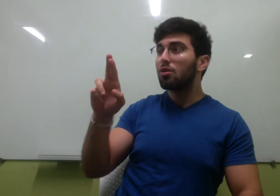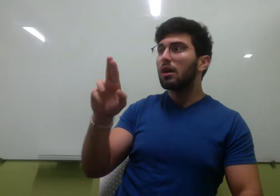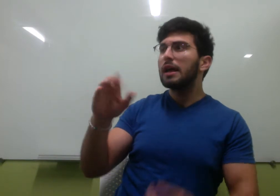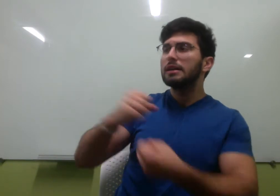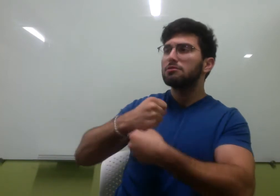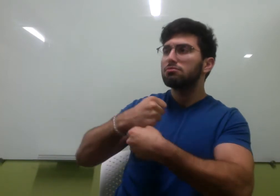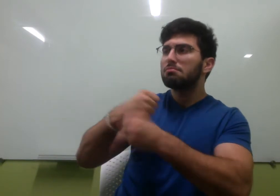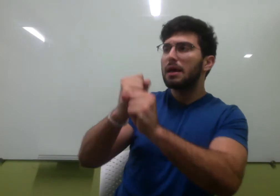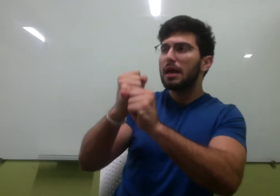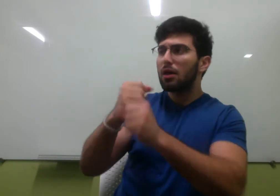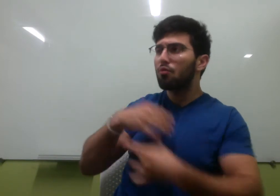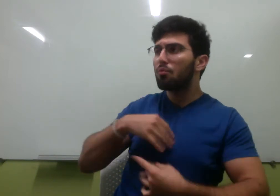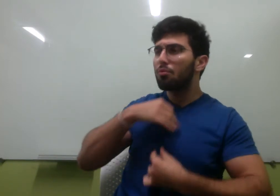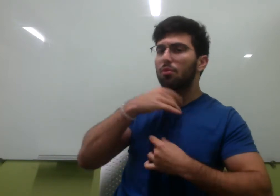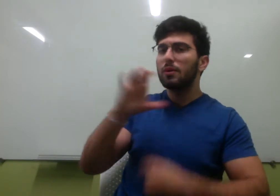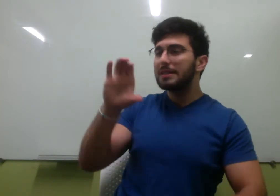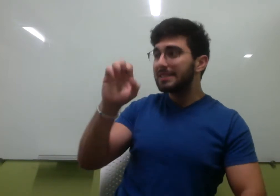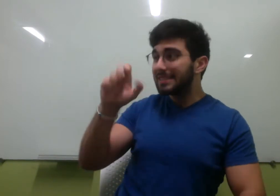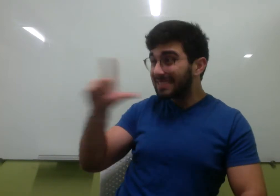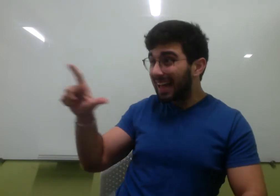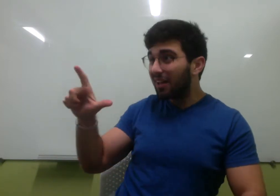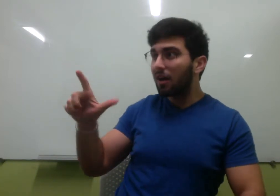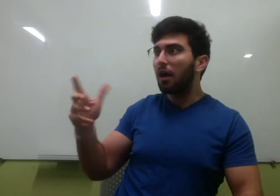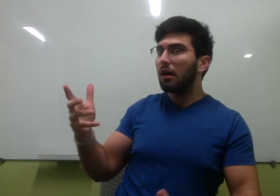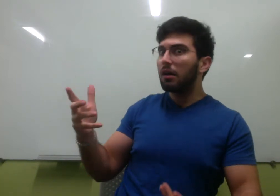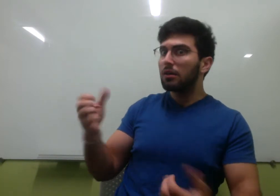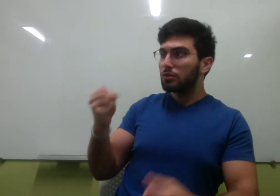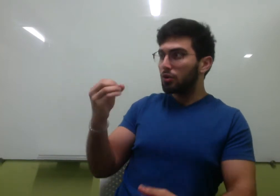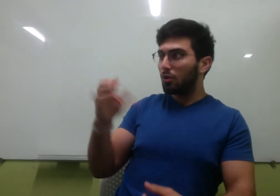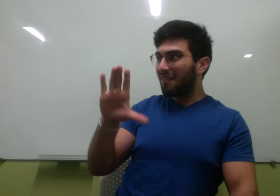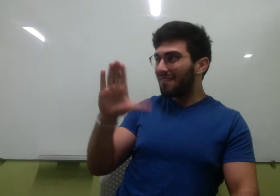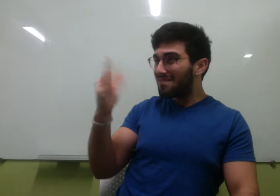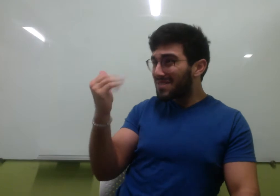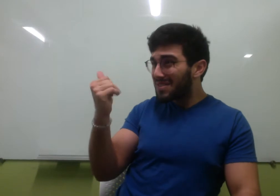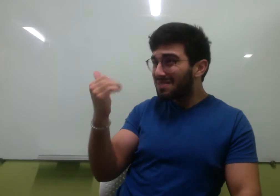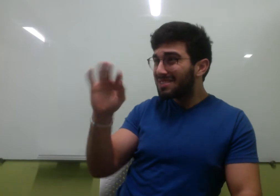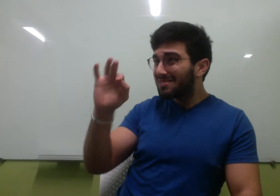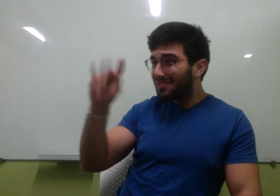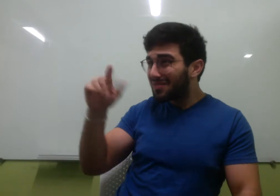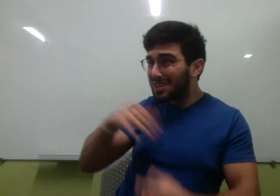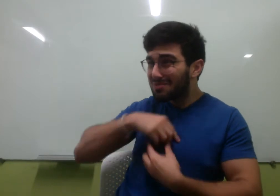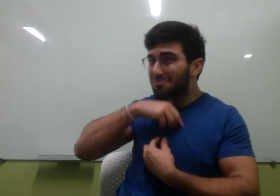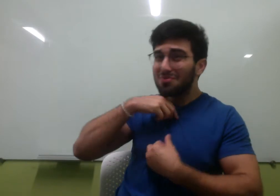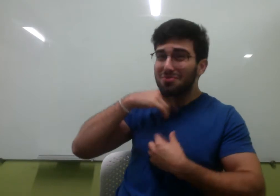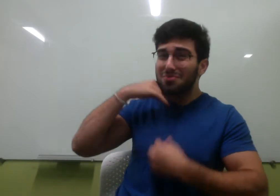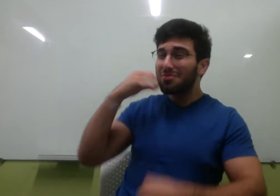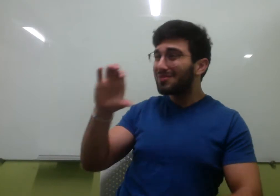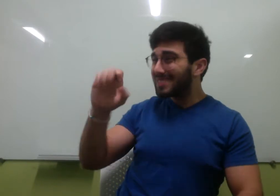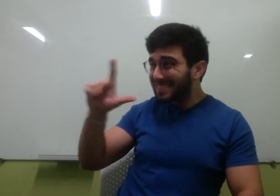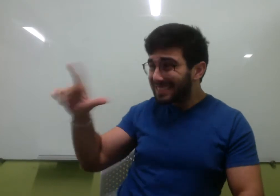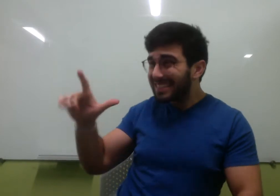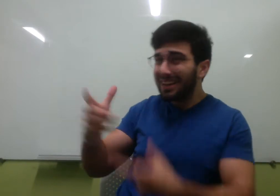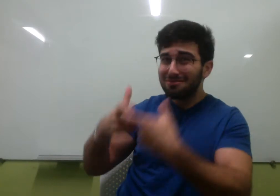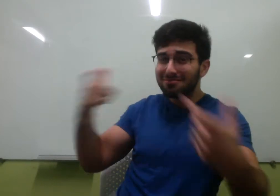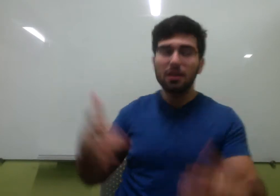that's nuts. It really is. So, is that your fact of the show? There's about 50 of those in here, I think. I think you're right. Yeah. So if you've ever